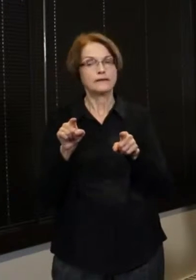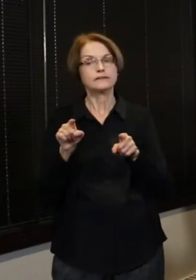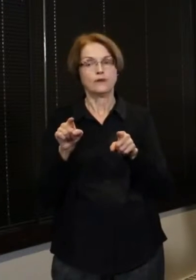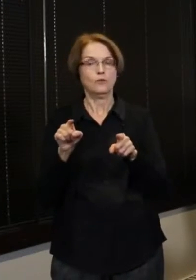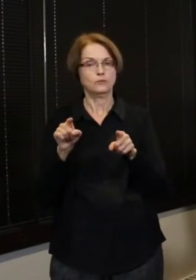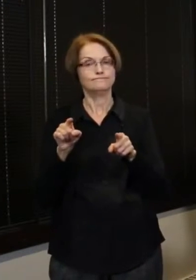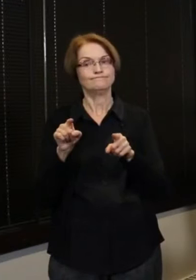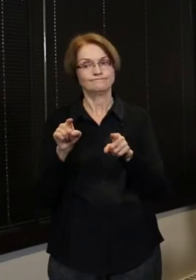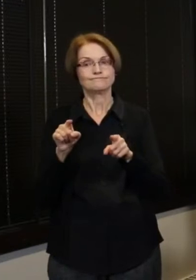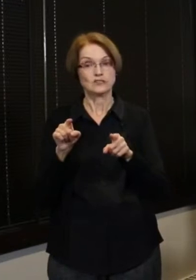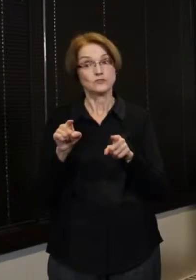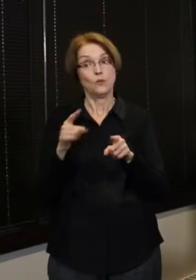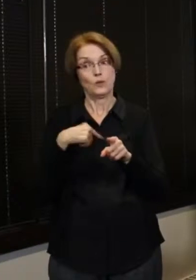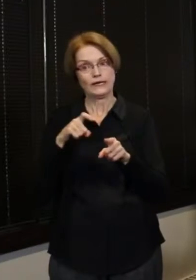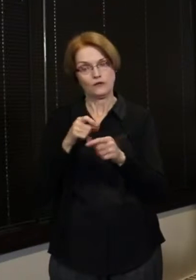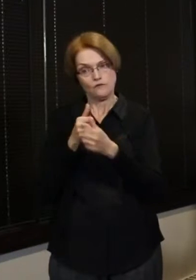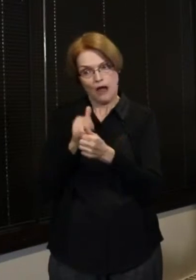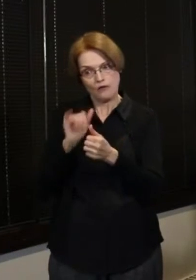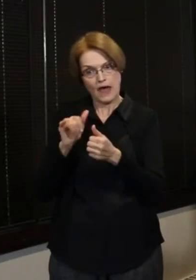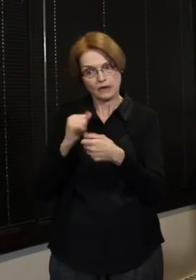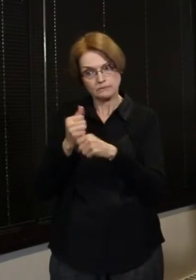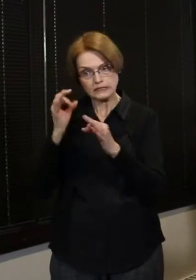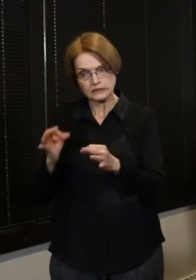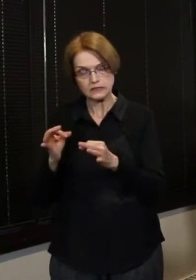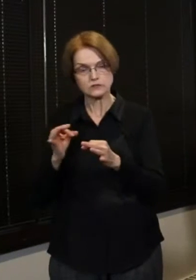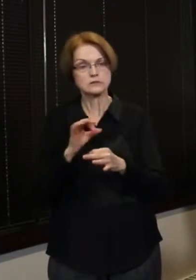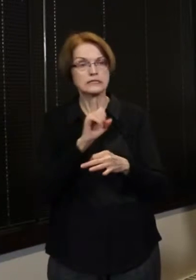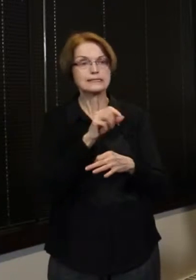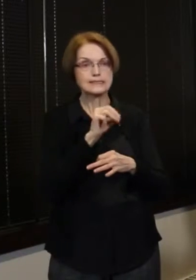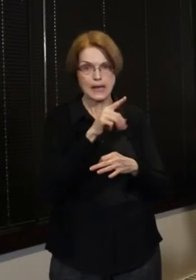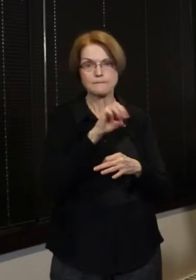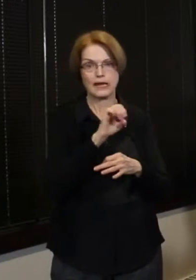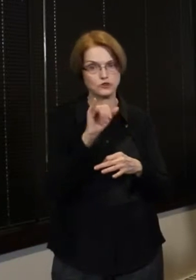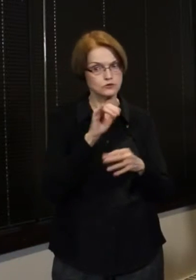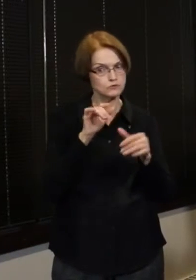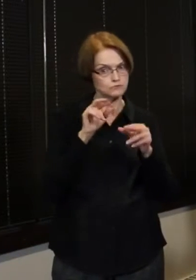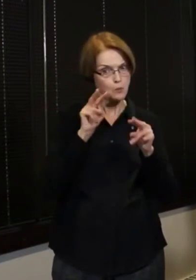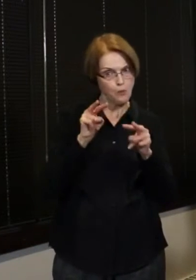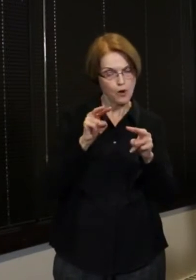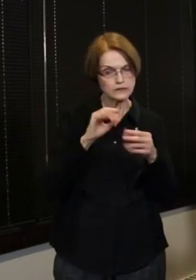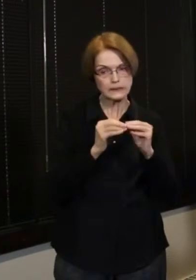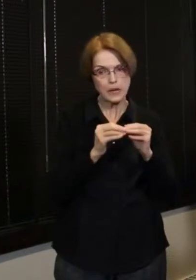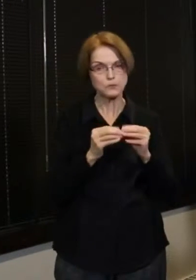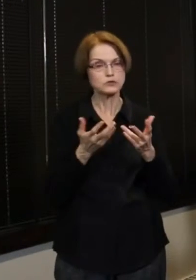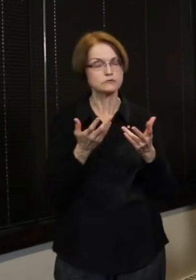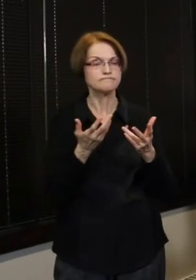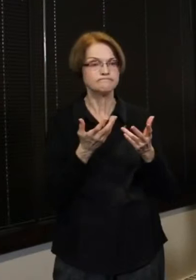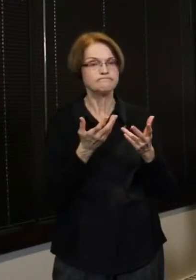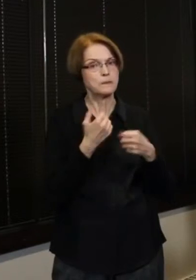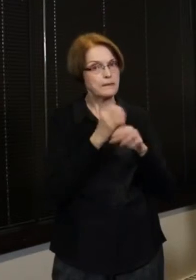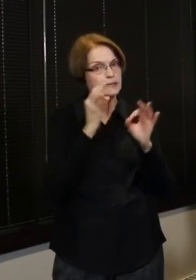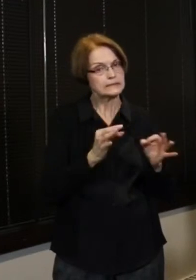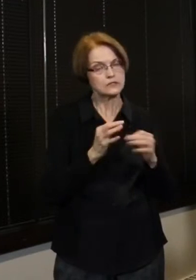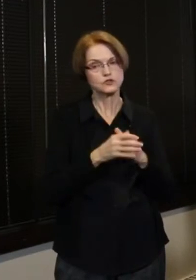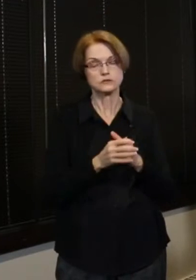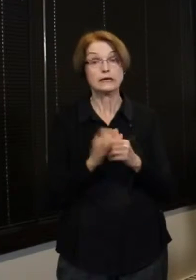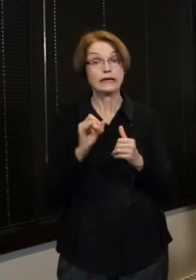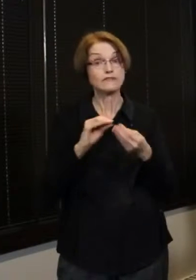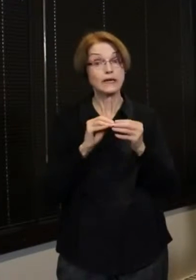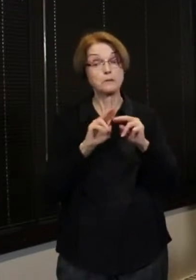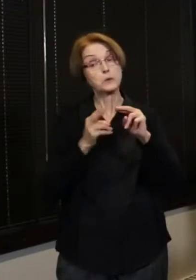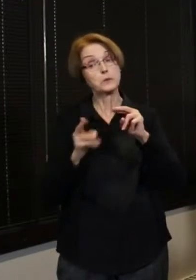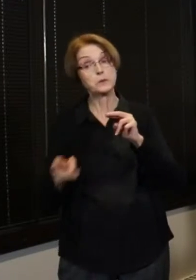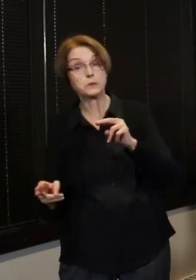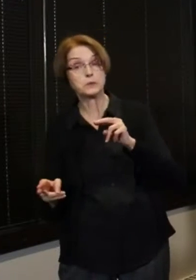decision. If we continue to trend downwards, consistently trend downwards, and I'm not sure